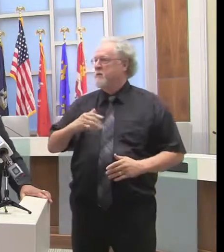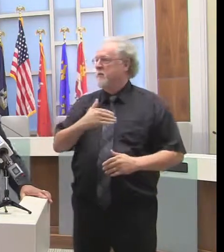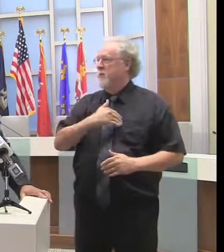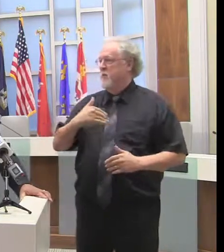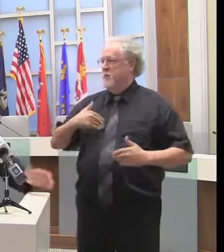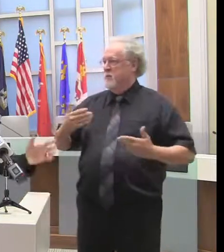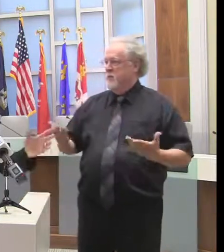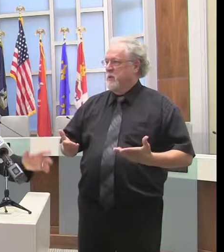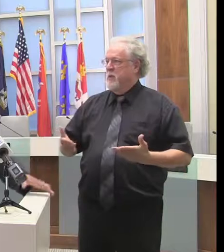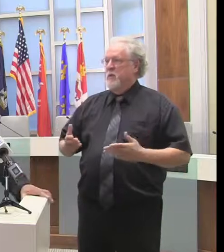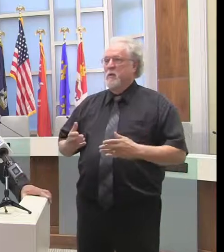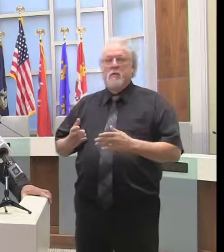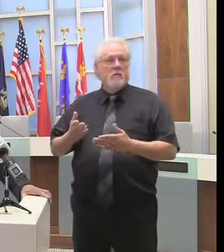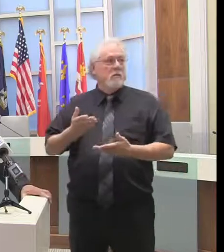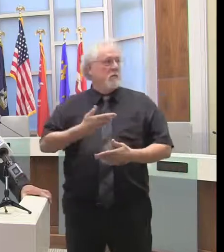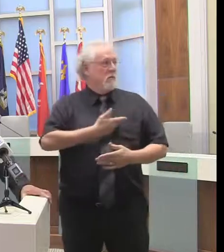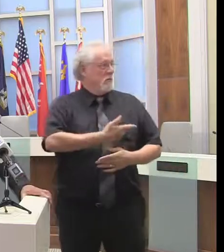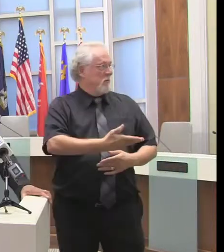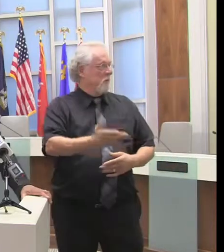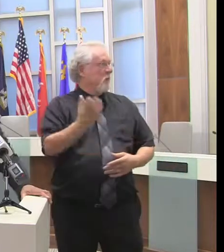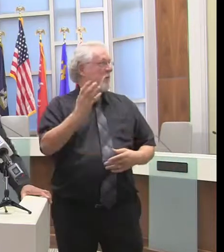here to my left.